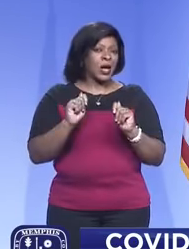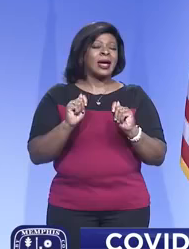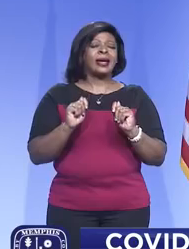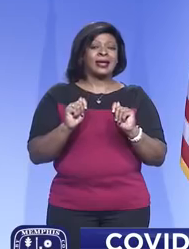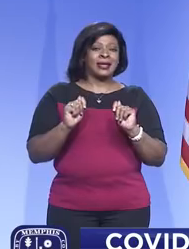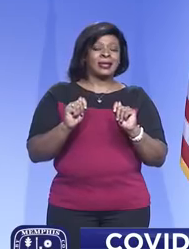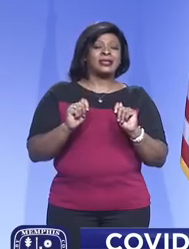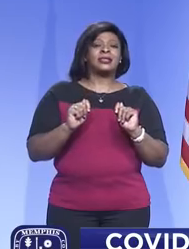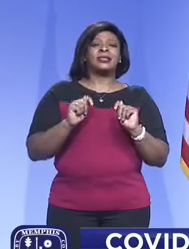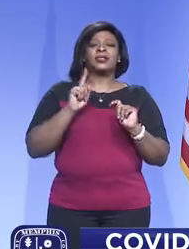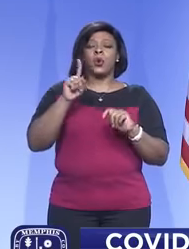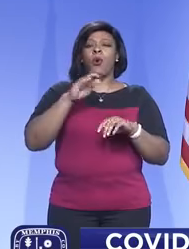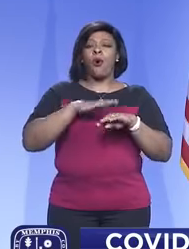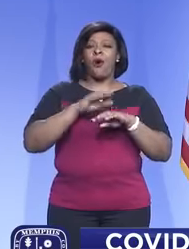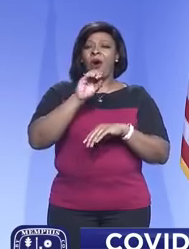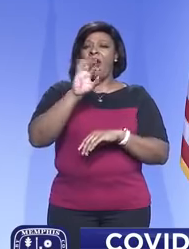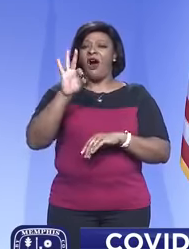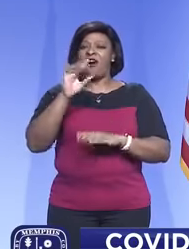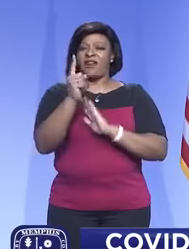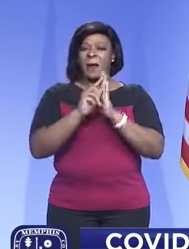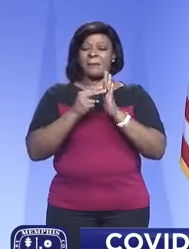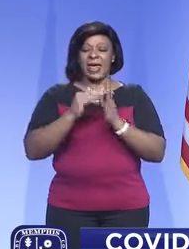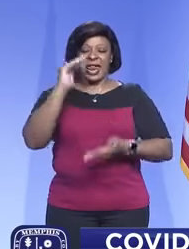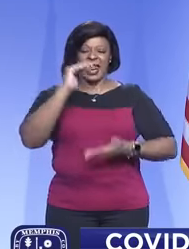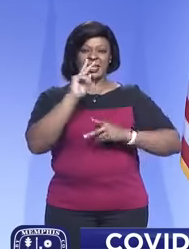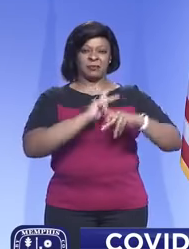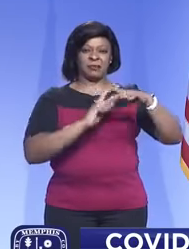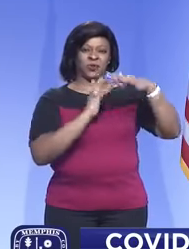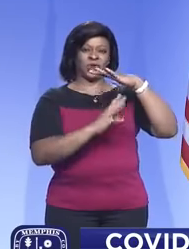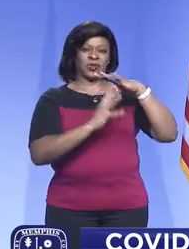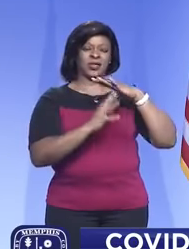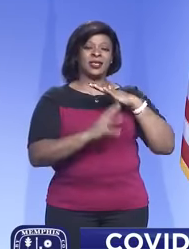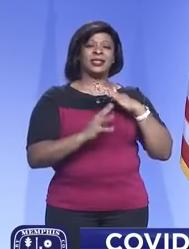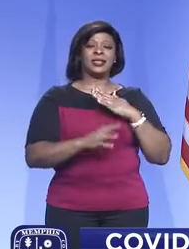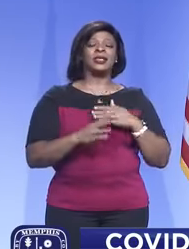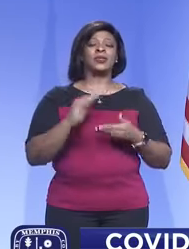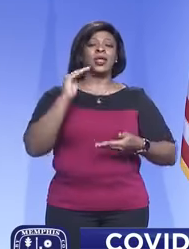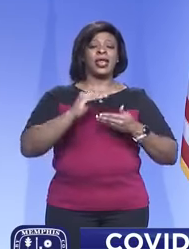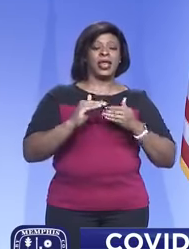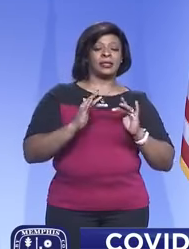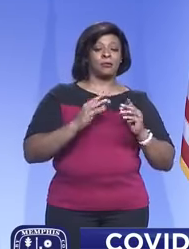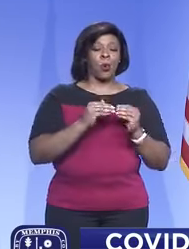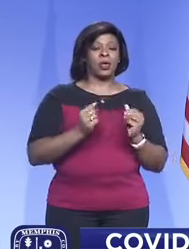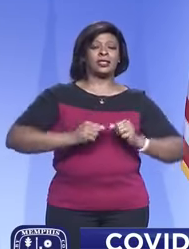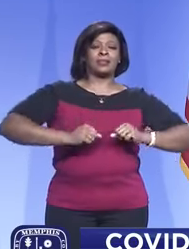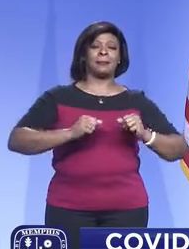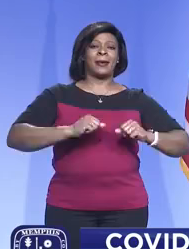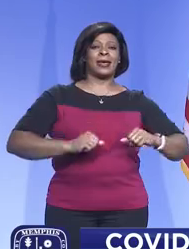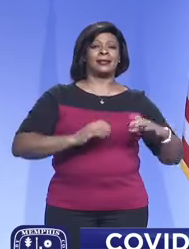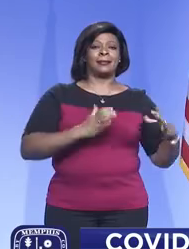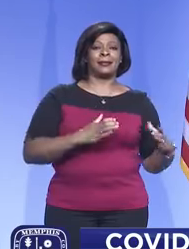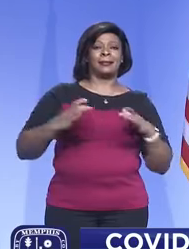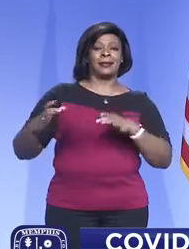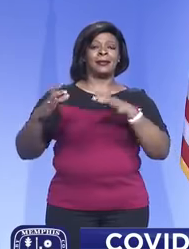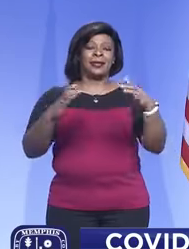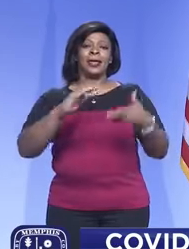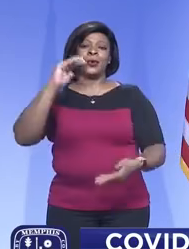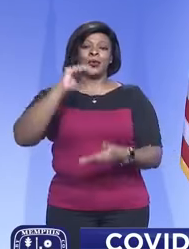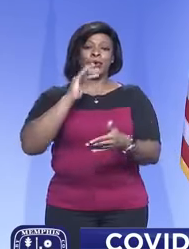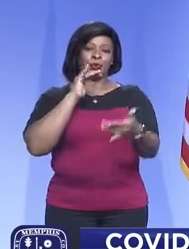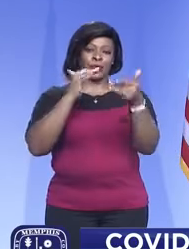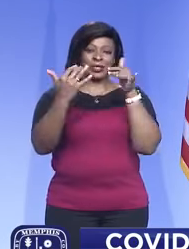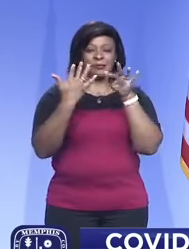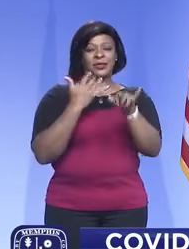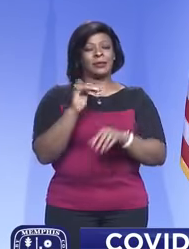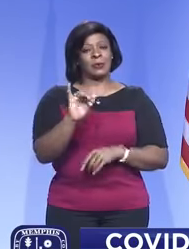on off hours so that there are less individuals in the space, and that can help us reduce some of the transmission